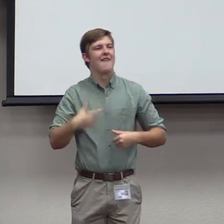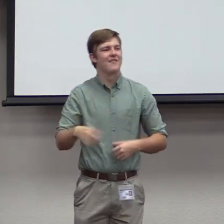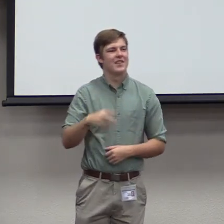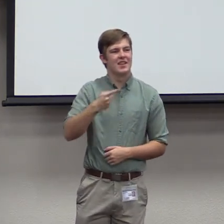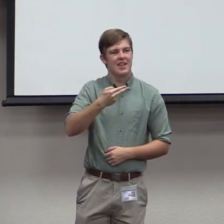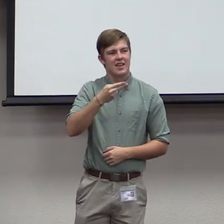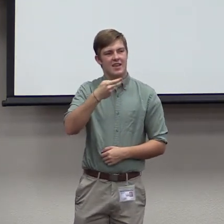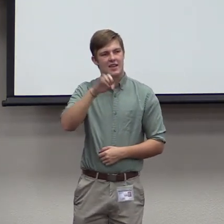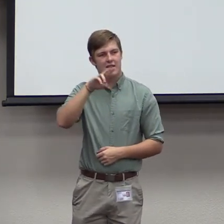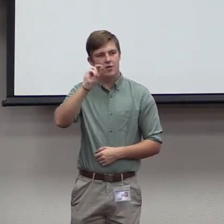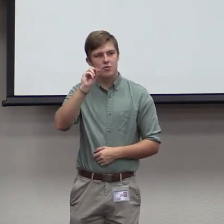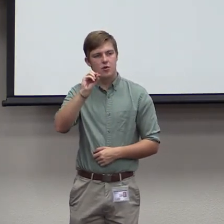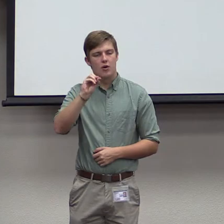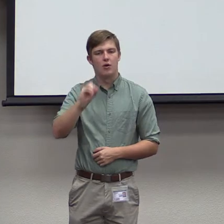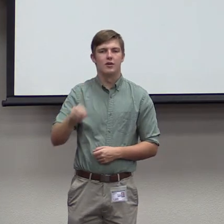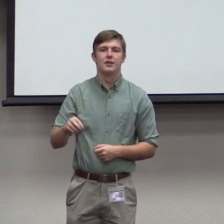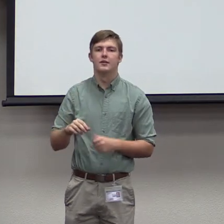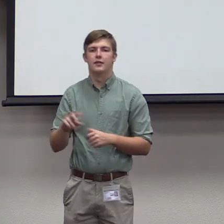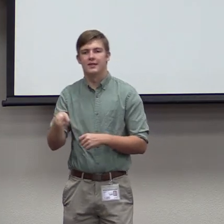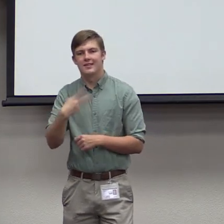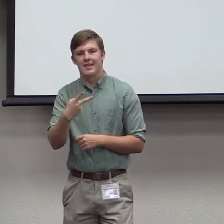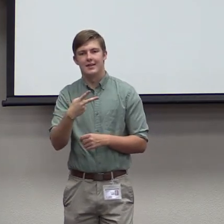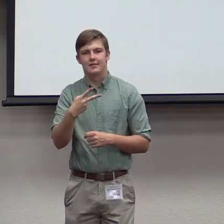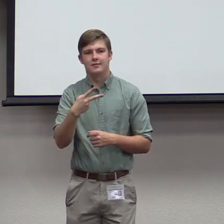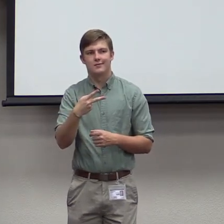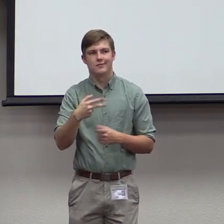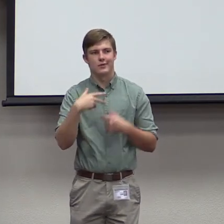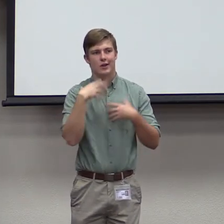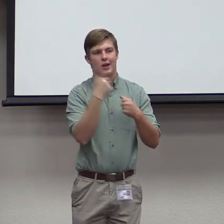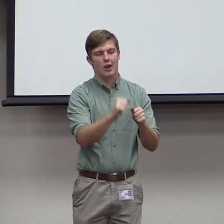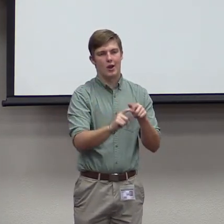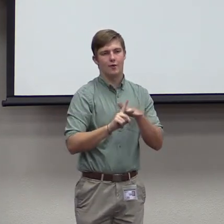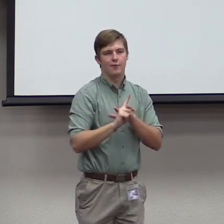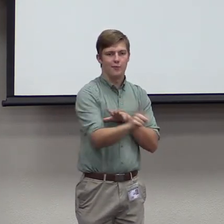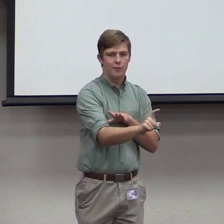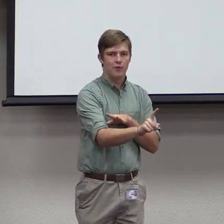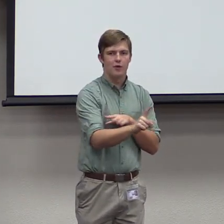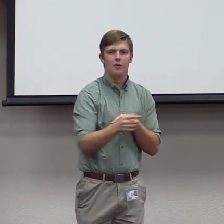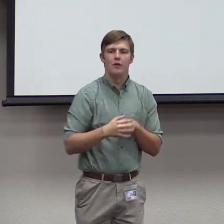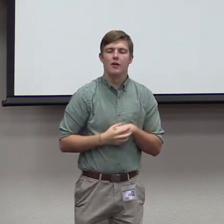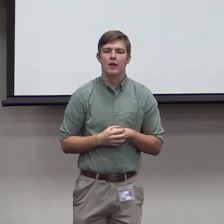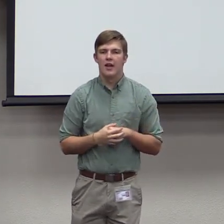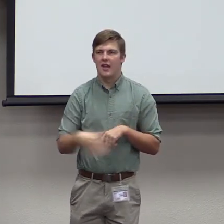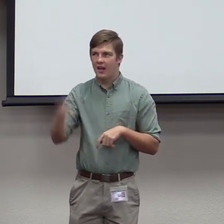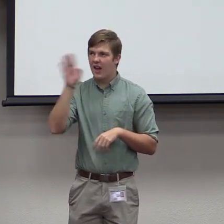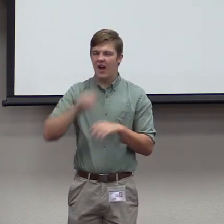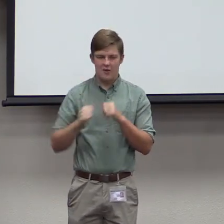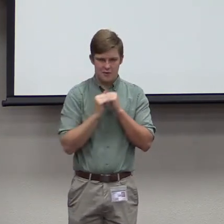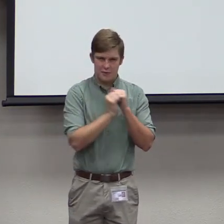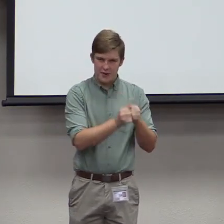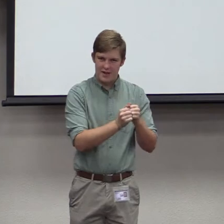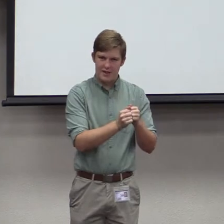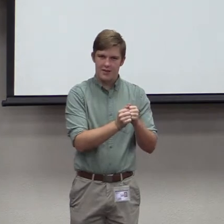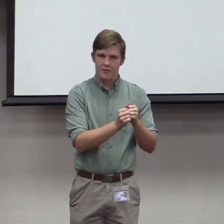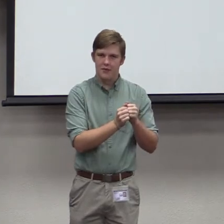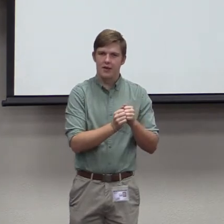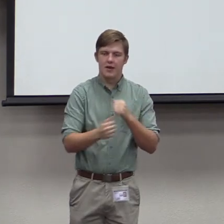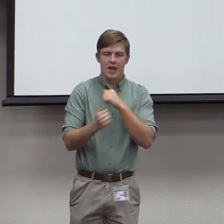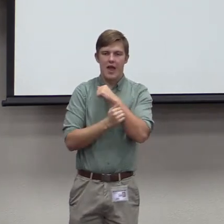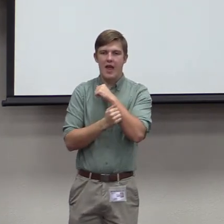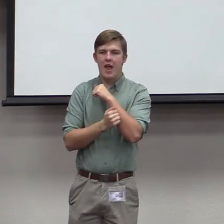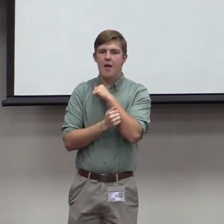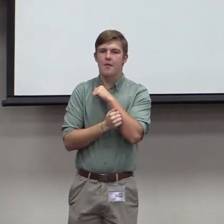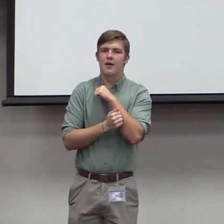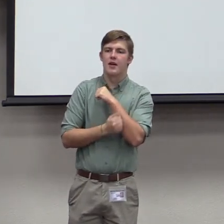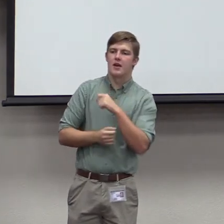up gone. And God was with him then. God was with Abraham when he told him to